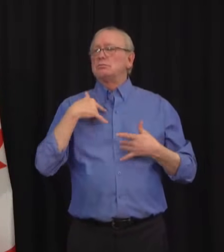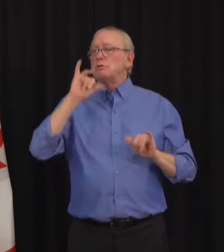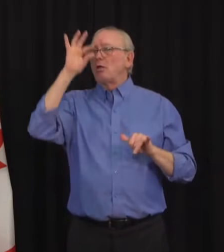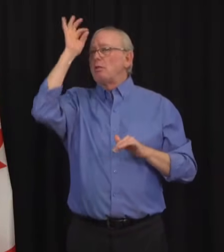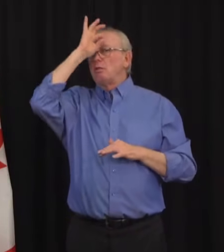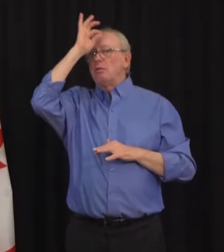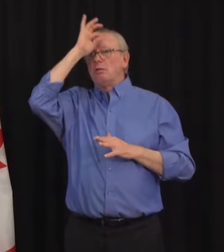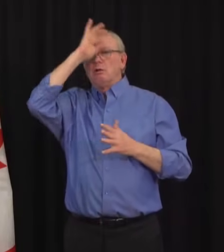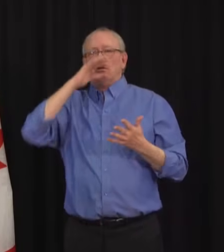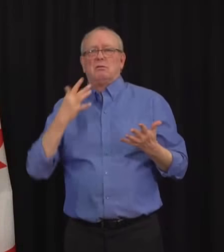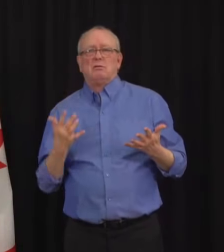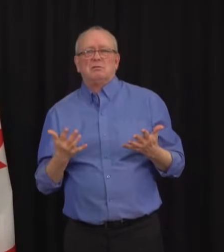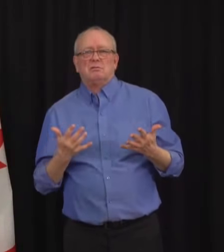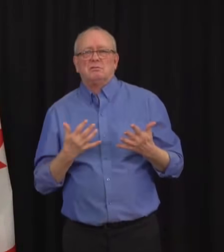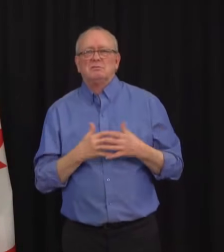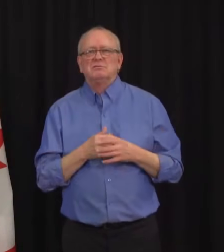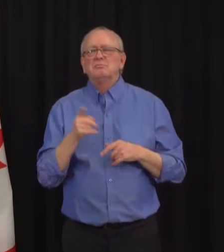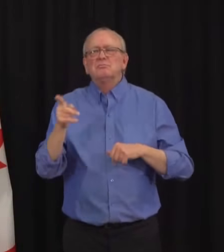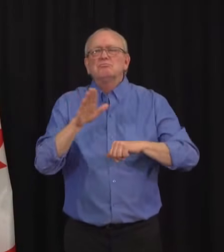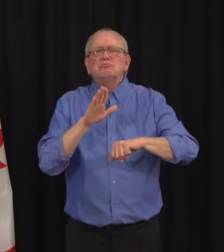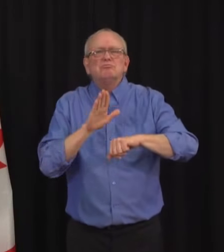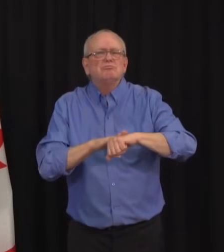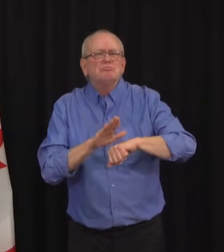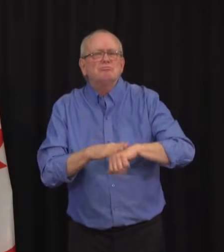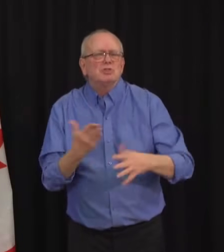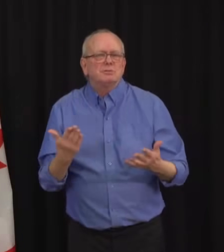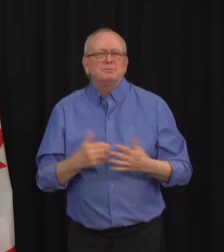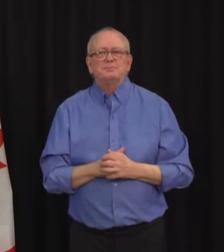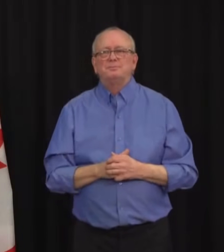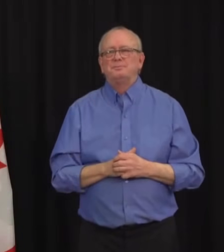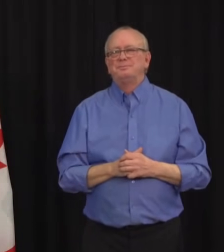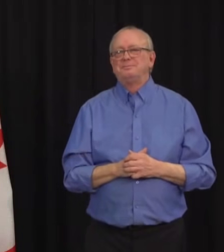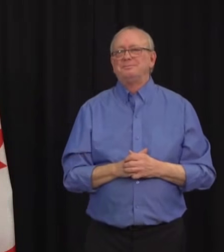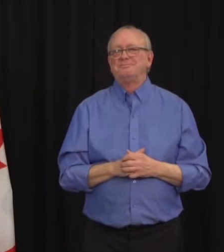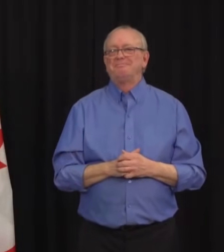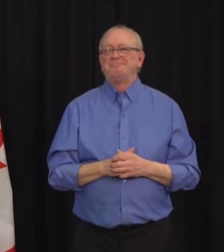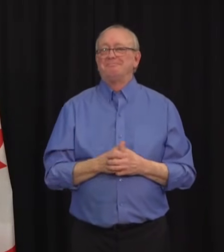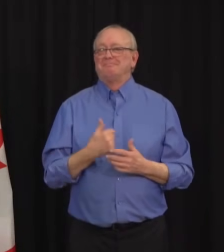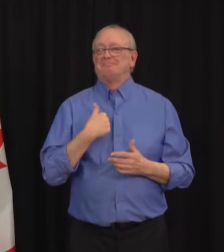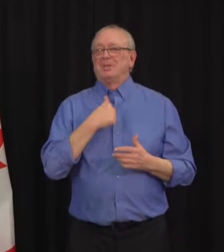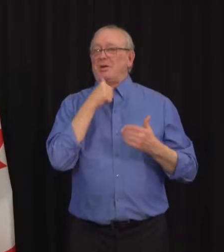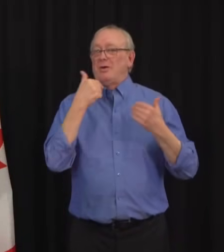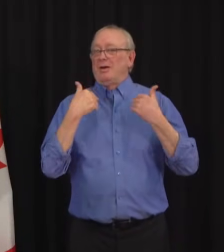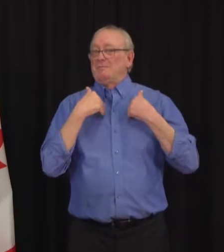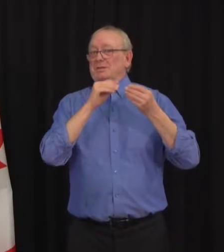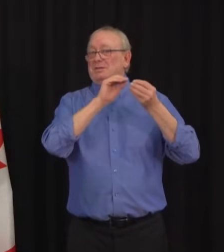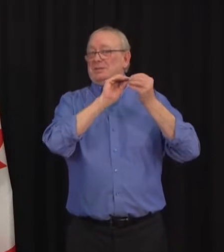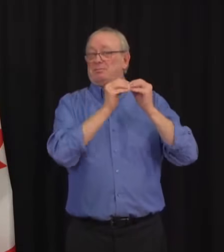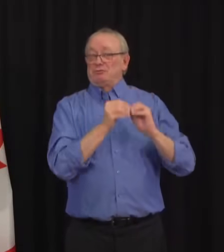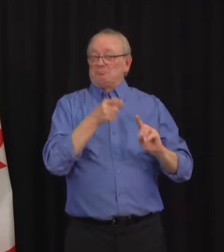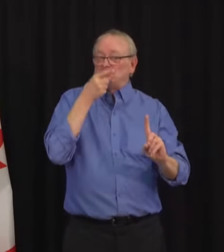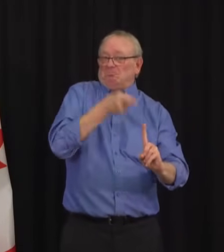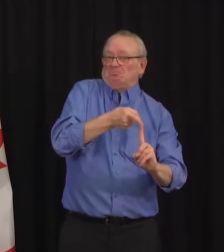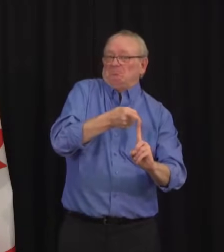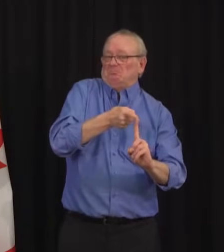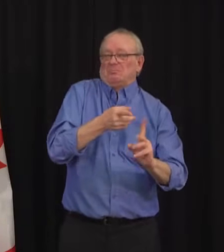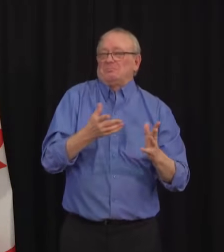from any particular malls. I can say that anyone who was potentially exposed during Black Friday